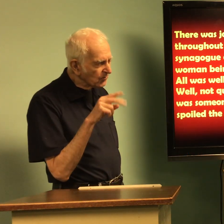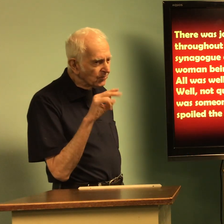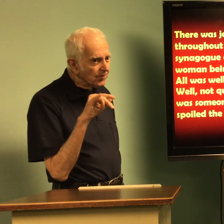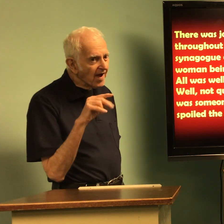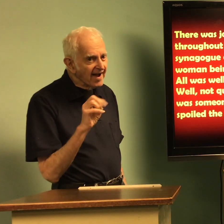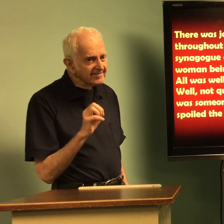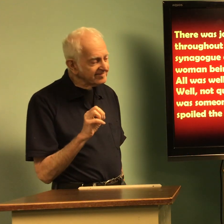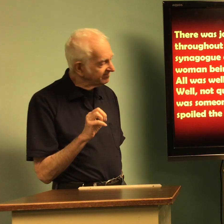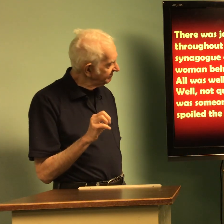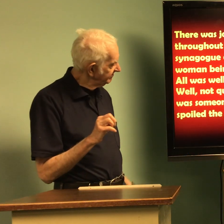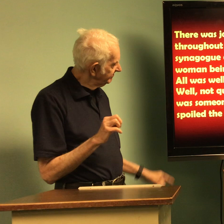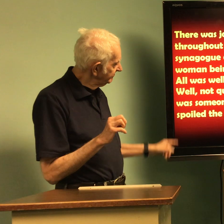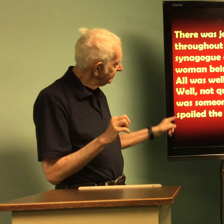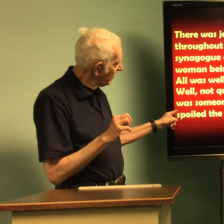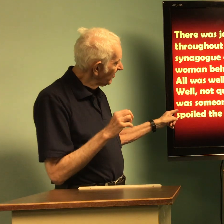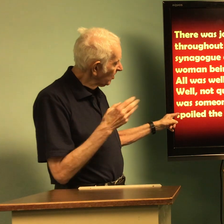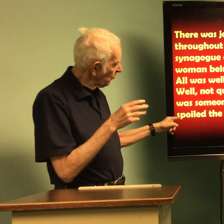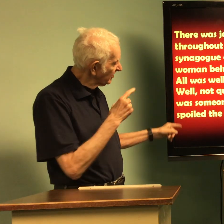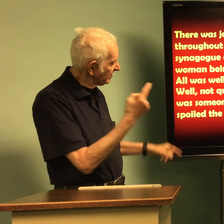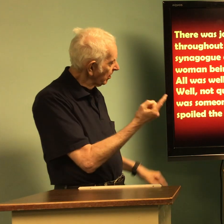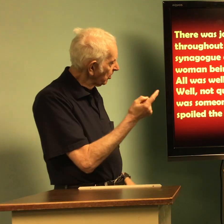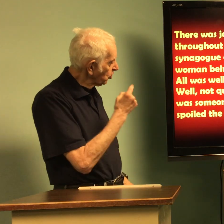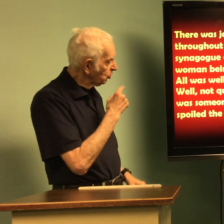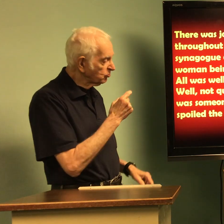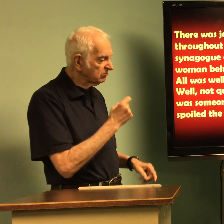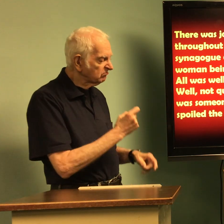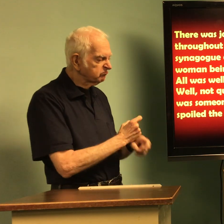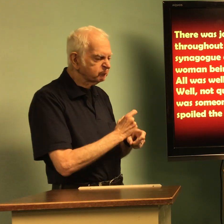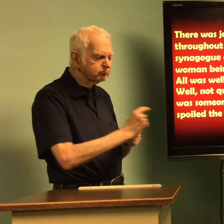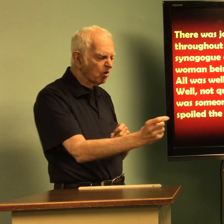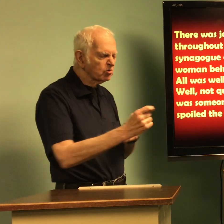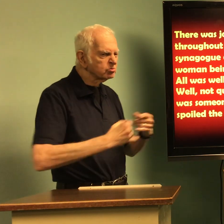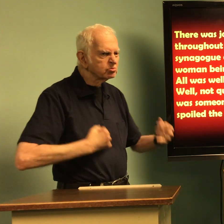Well, not quite. There was someone who spoiled the joy.